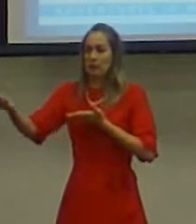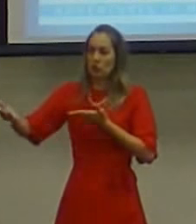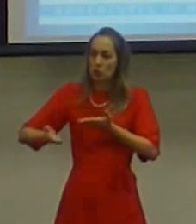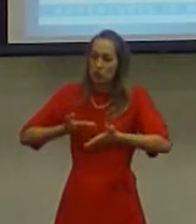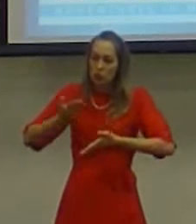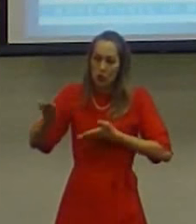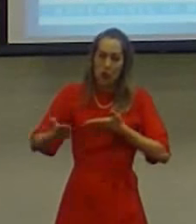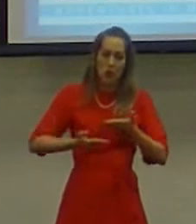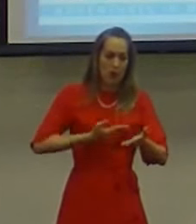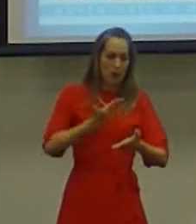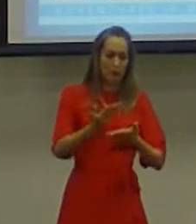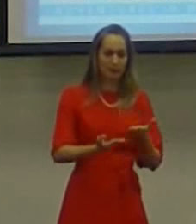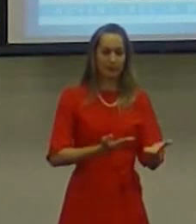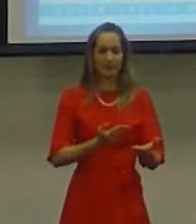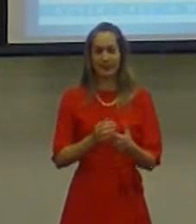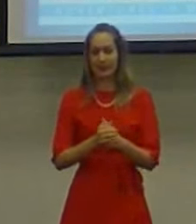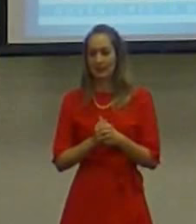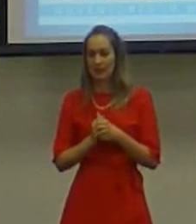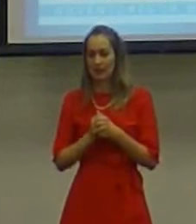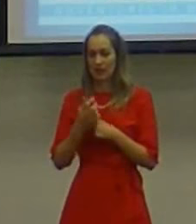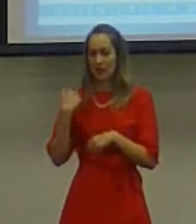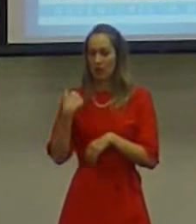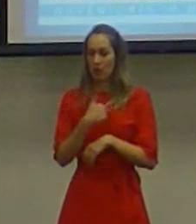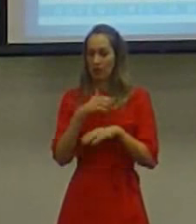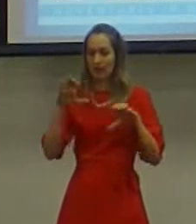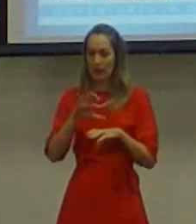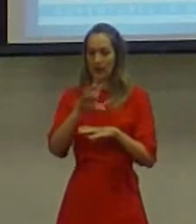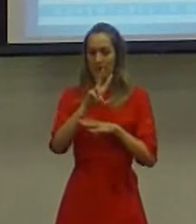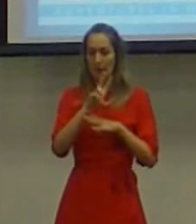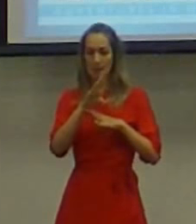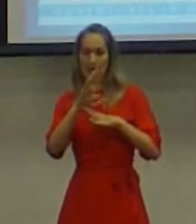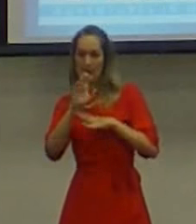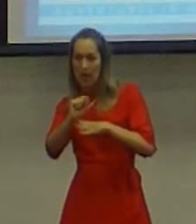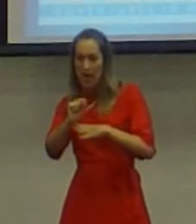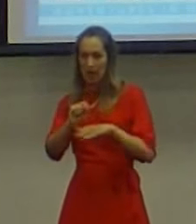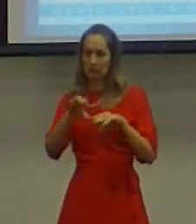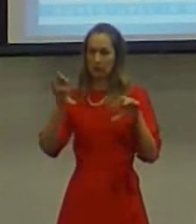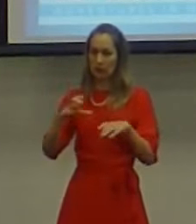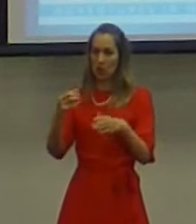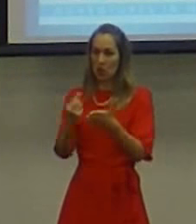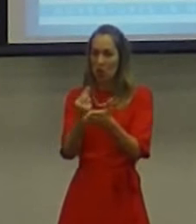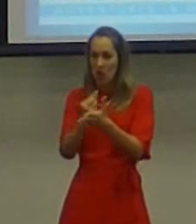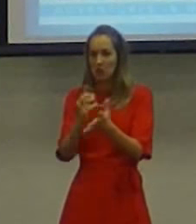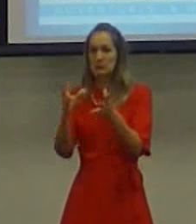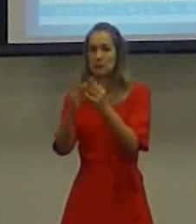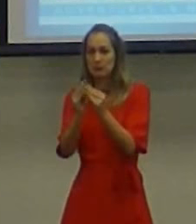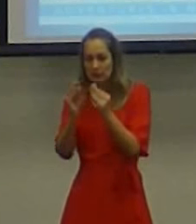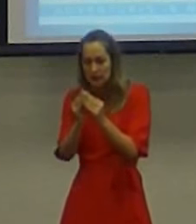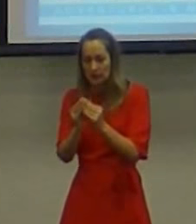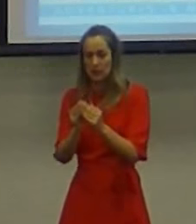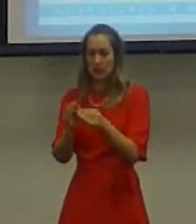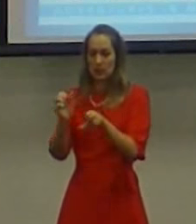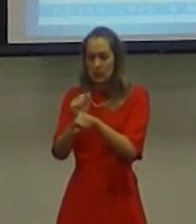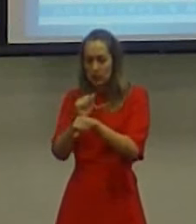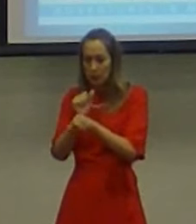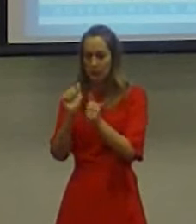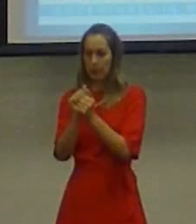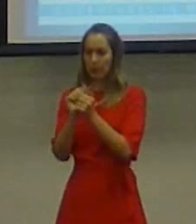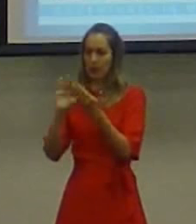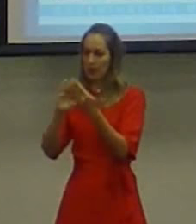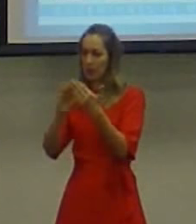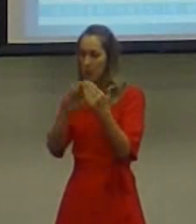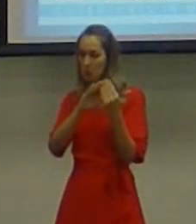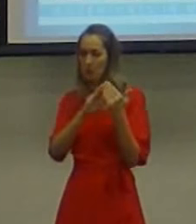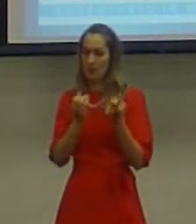to get in the trenches with people, and we did VBS, and we did gospel meetings, and we worked with the community. We did a lot